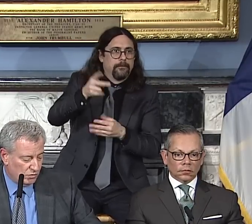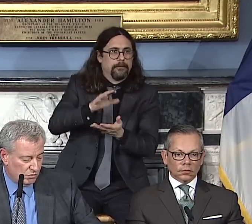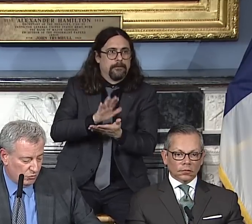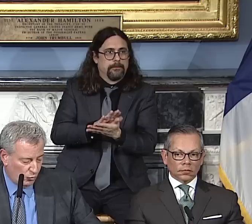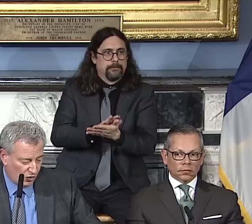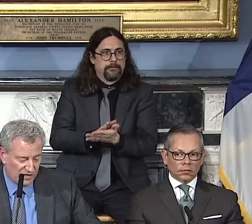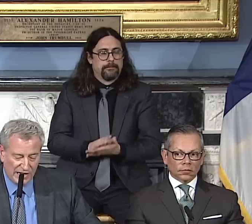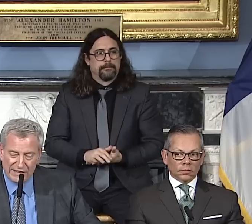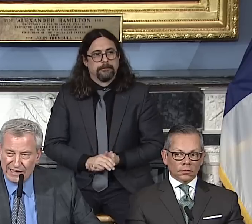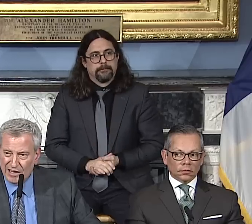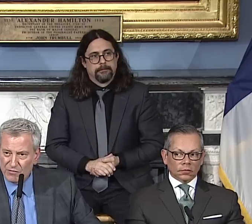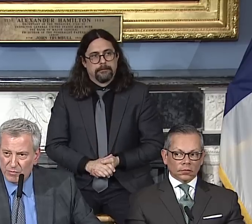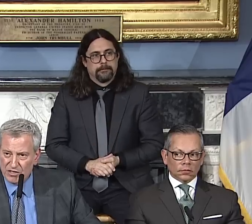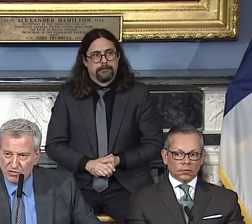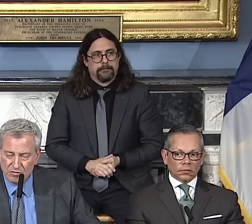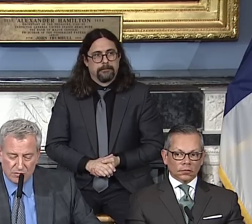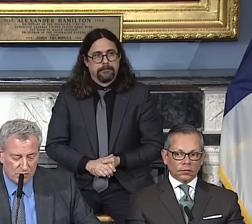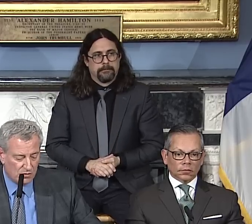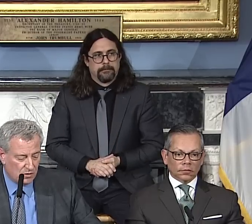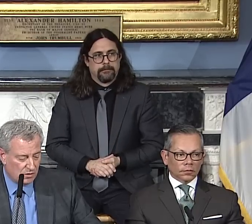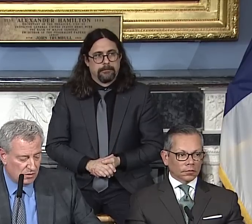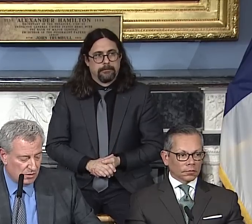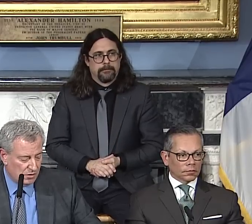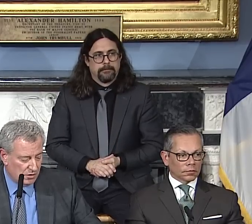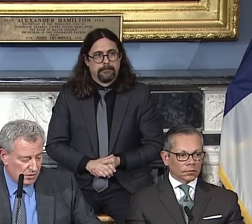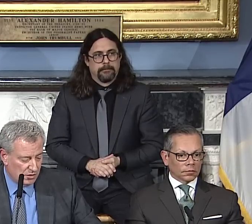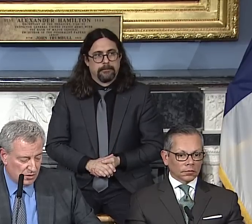to work to get that confirmation.